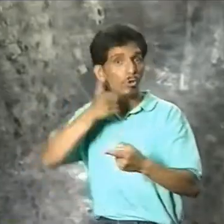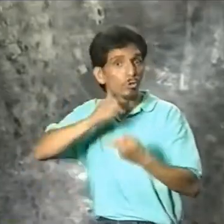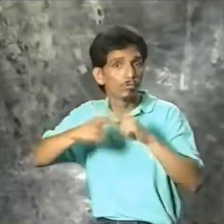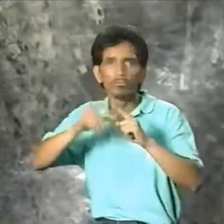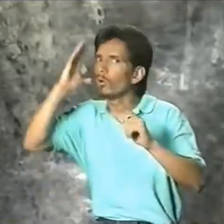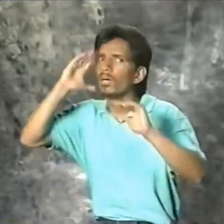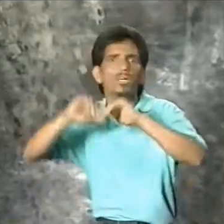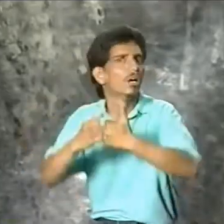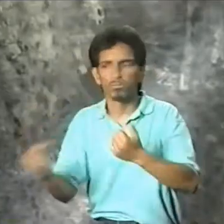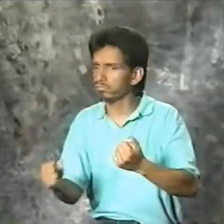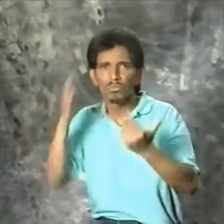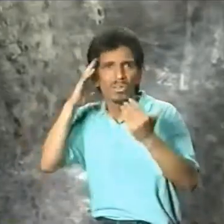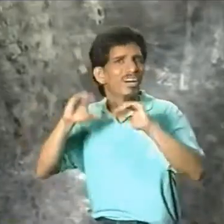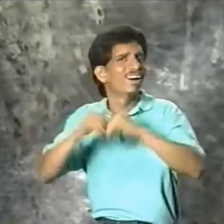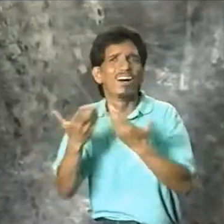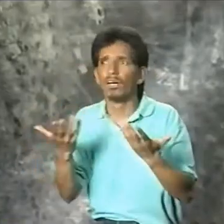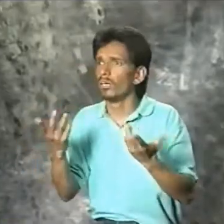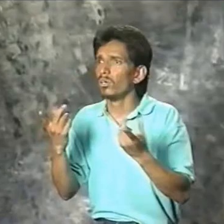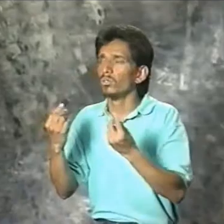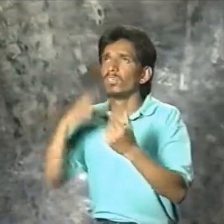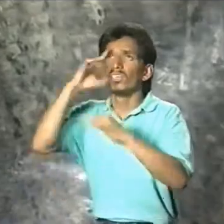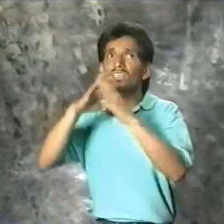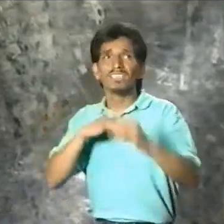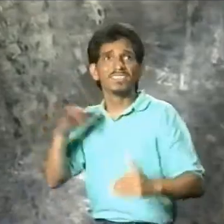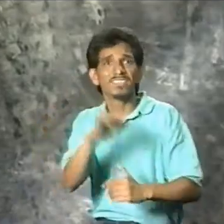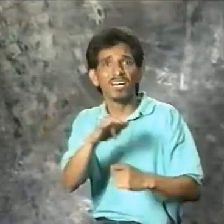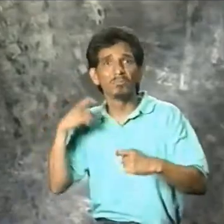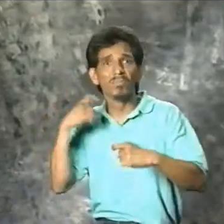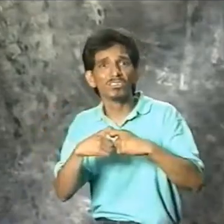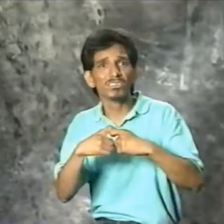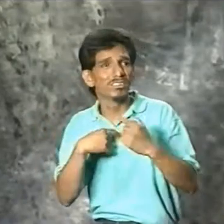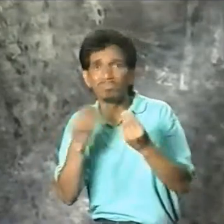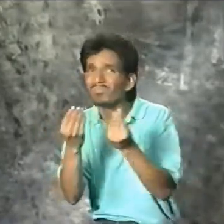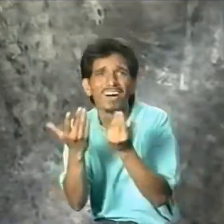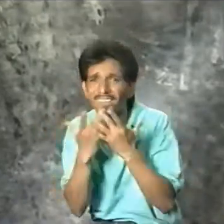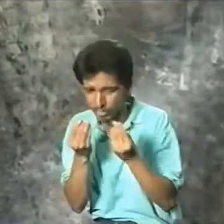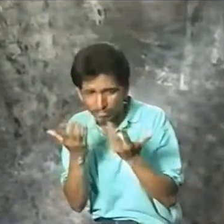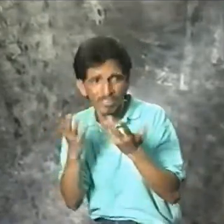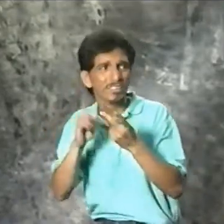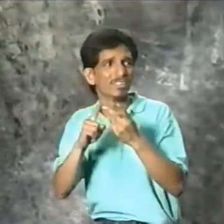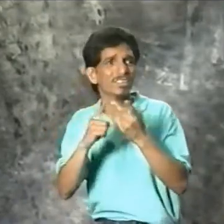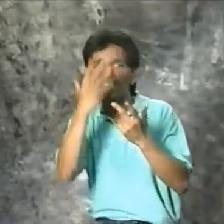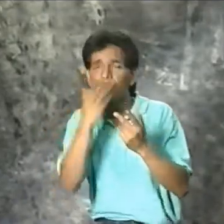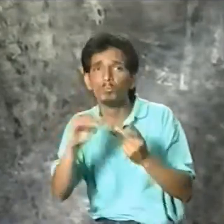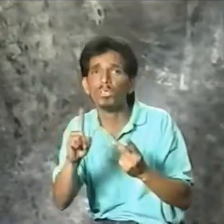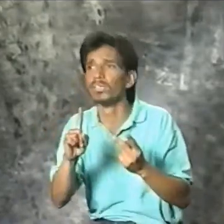is in the United States. There was no way to communicate with anyone, letting them know that I was stuck in Mexico. And I had very